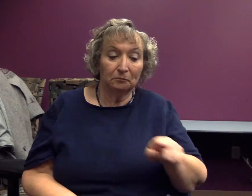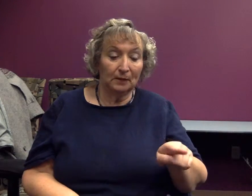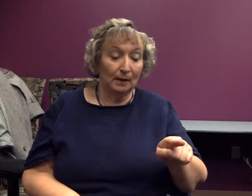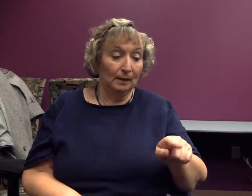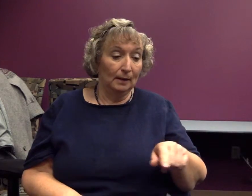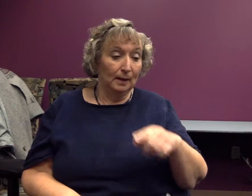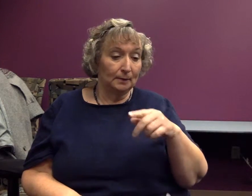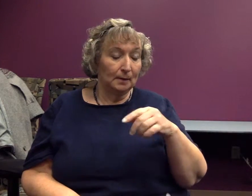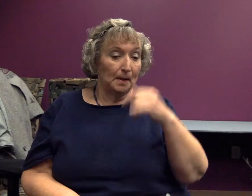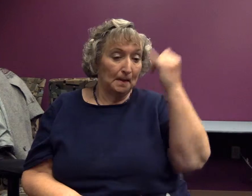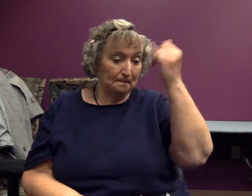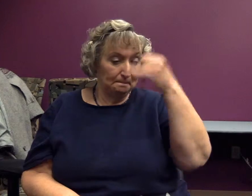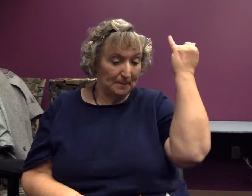it. Why does this have water on the outside of